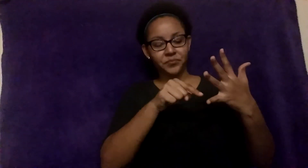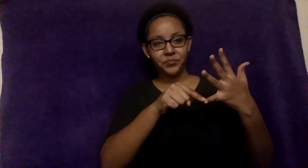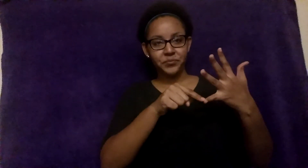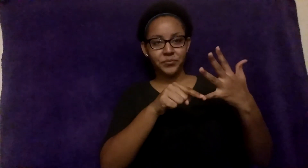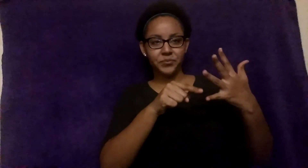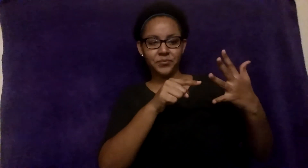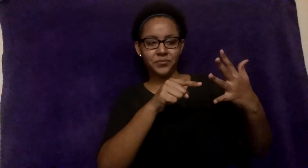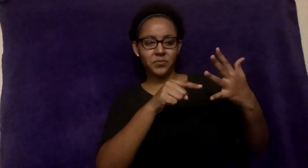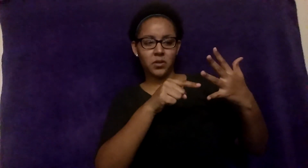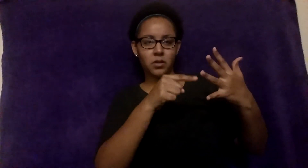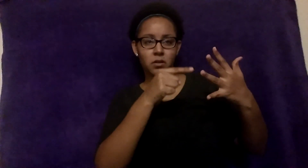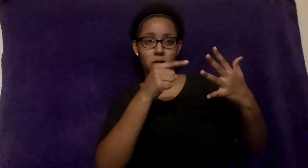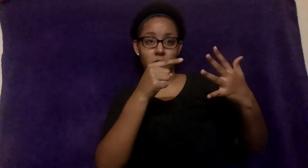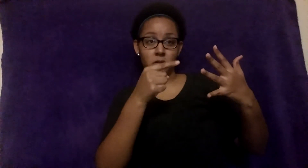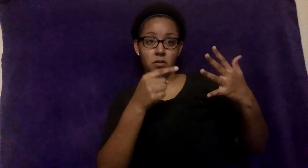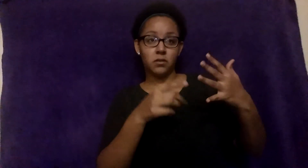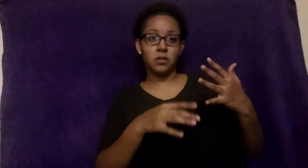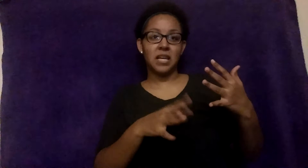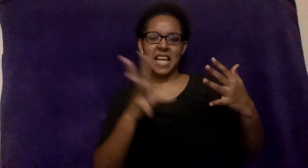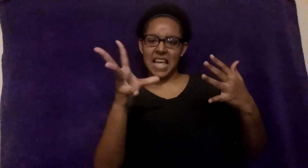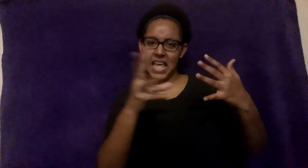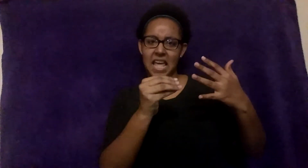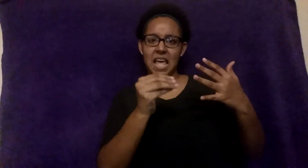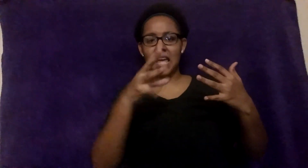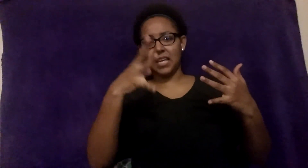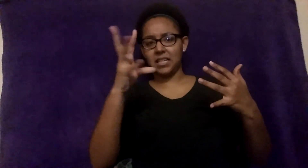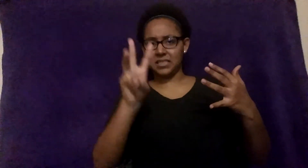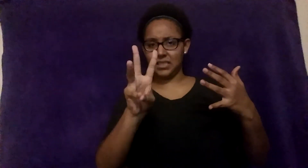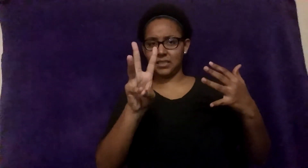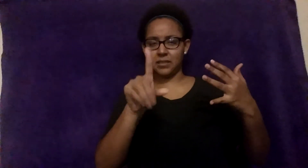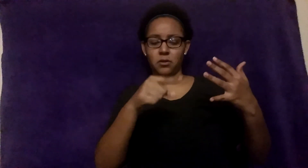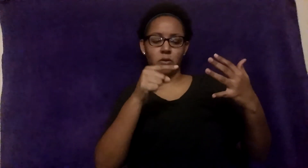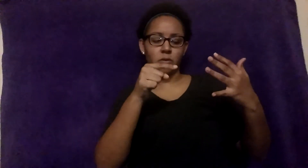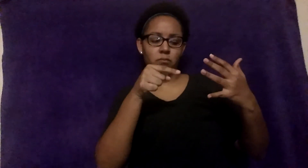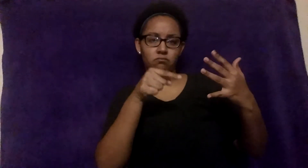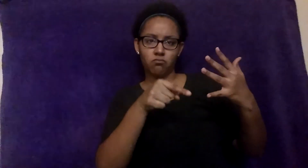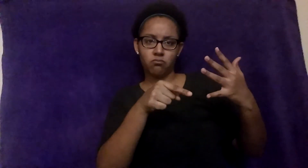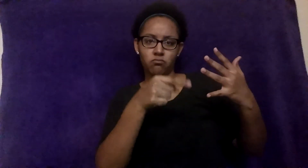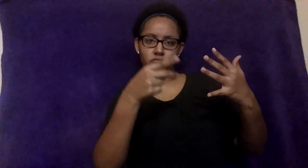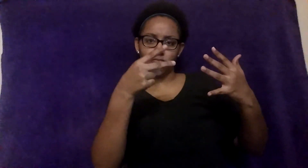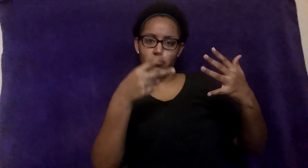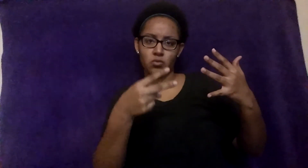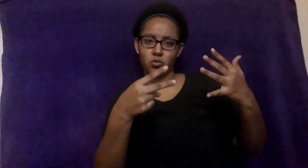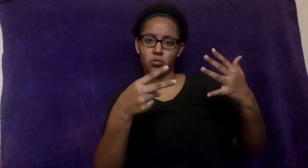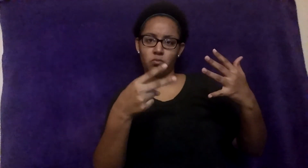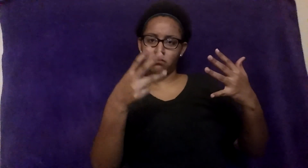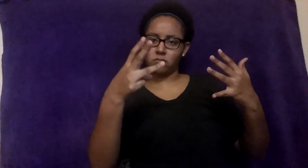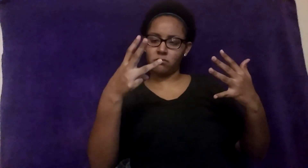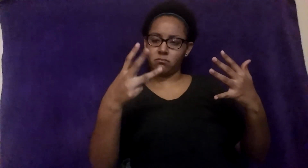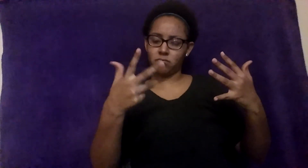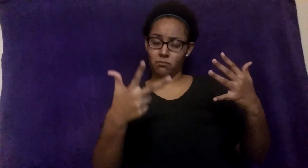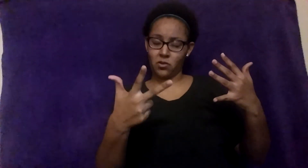5, and we're going to add 6 to it. So we go 1, 2,